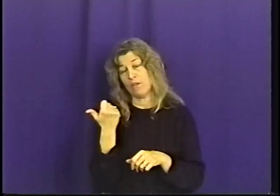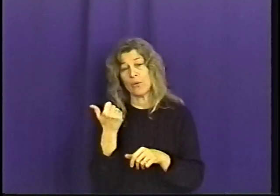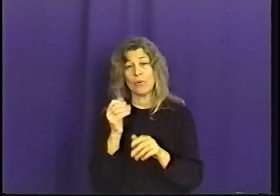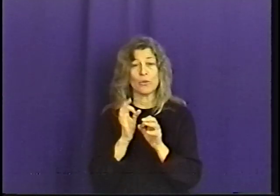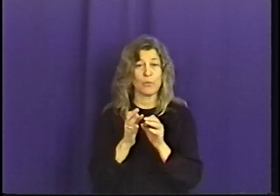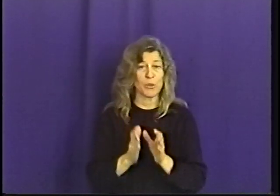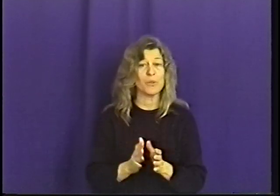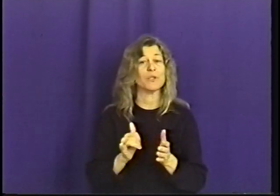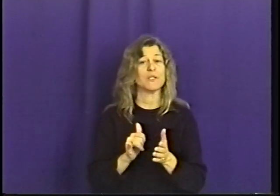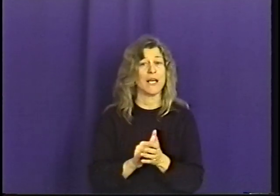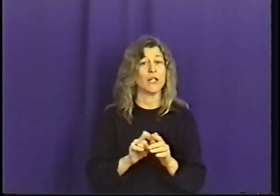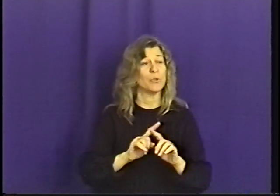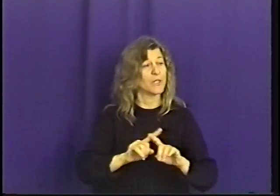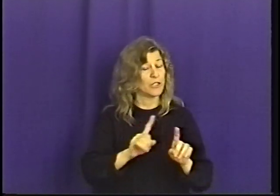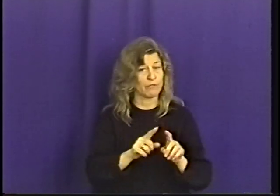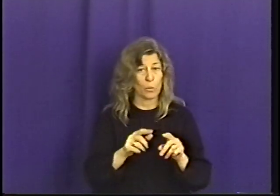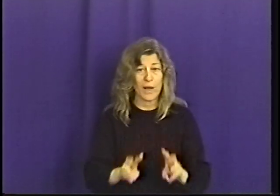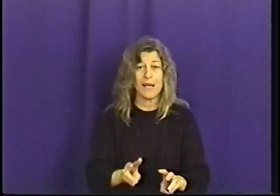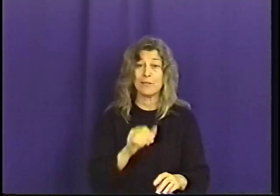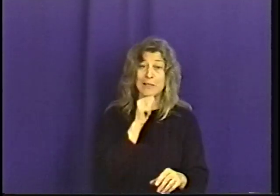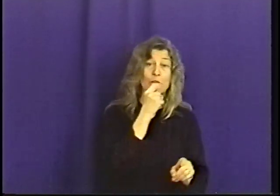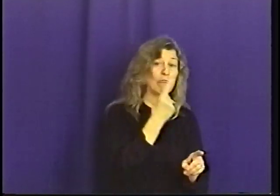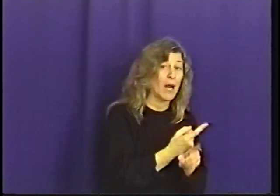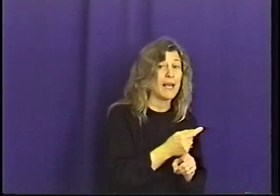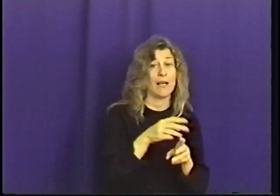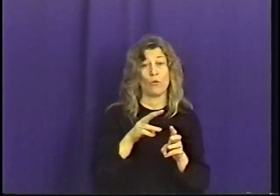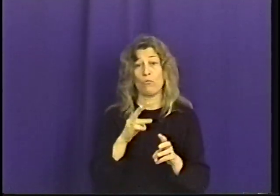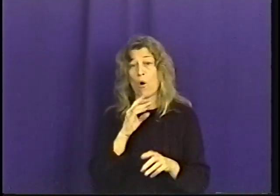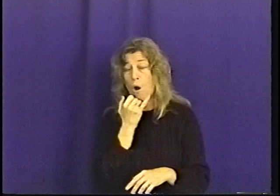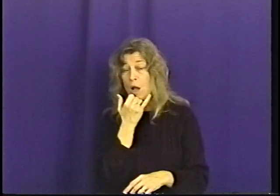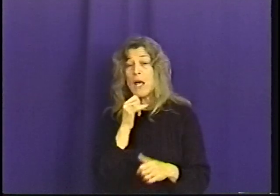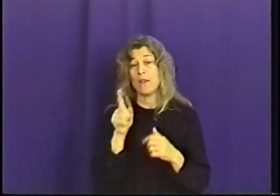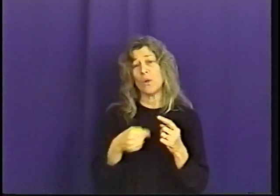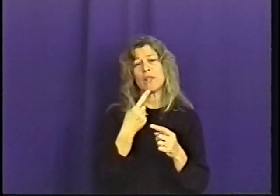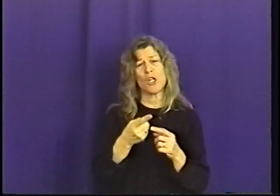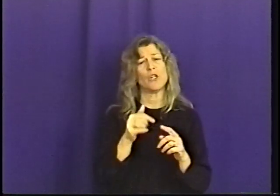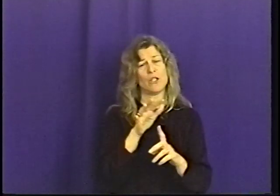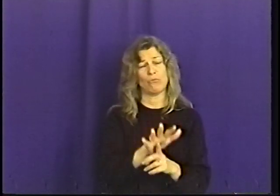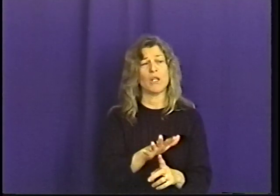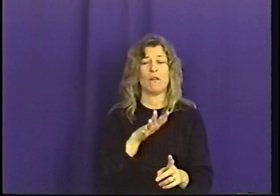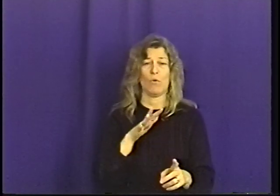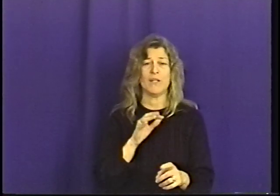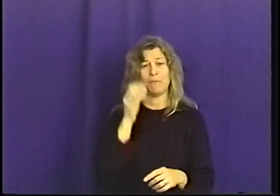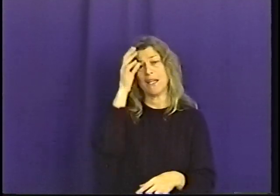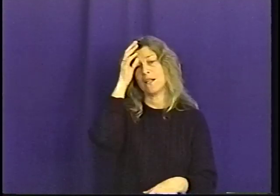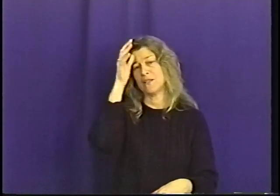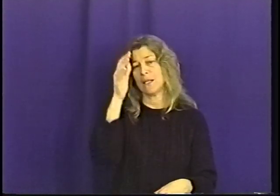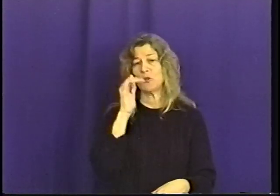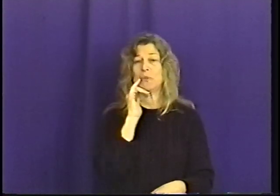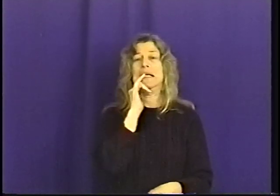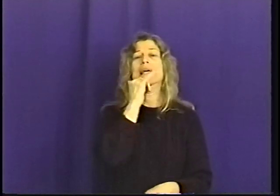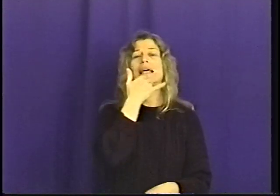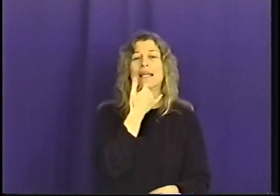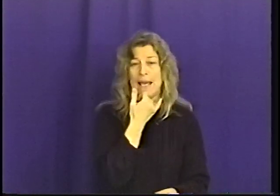other interpreters that do it a different way. There's not a right and a wrong. The only thing you need to really avoid is making conceptual